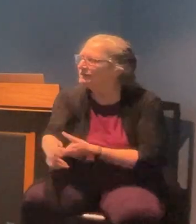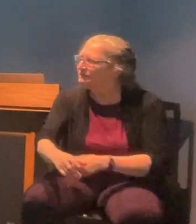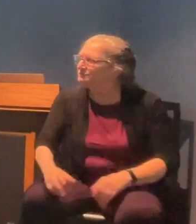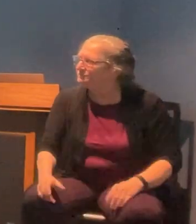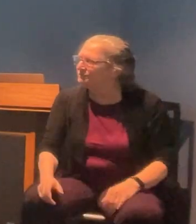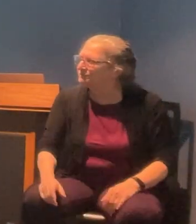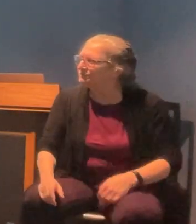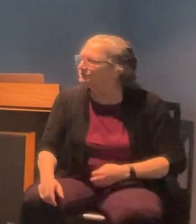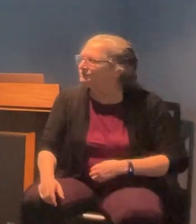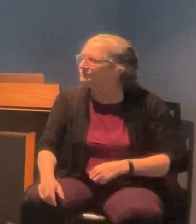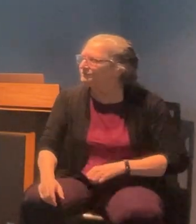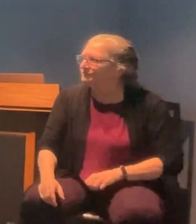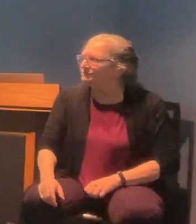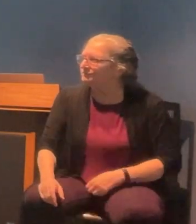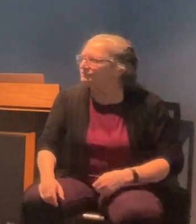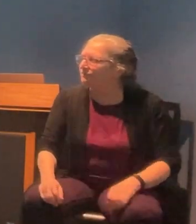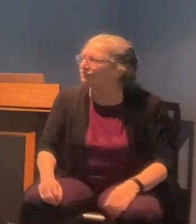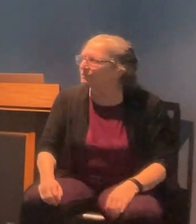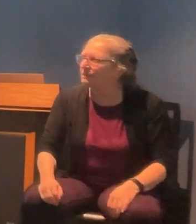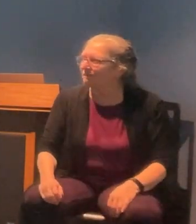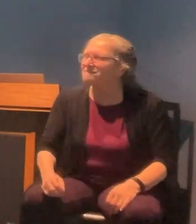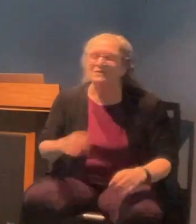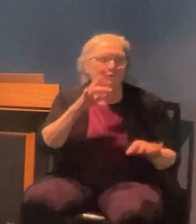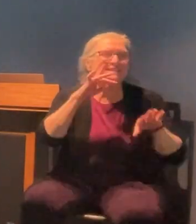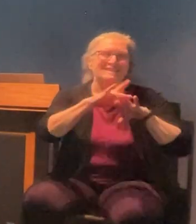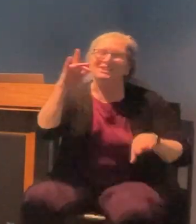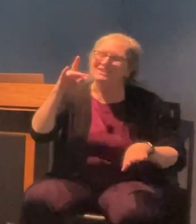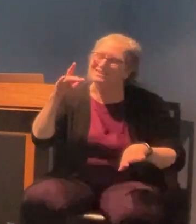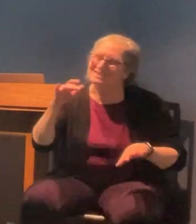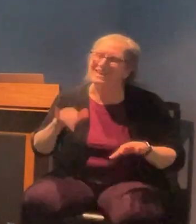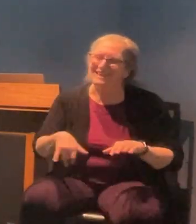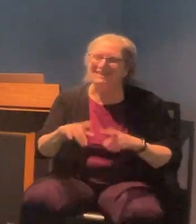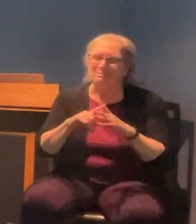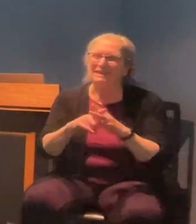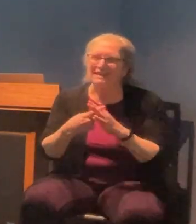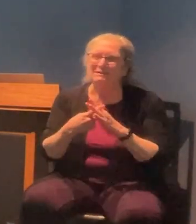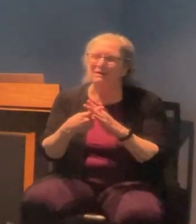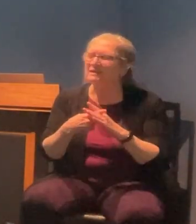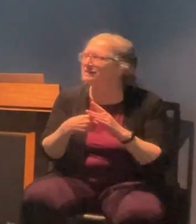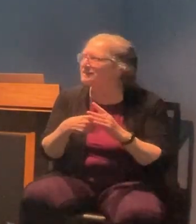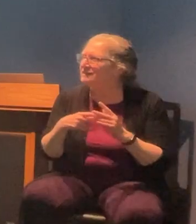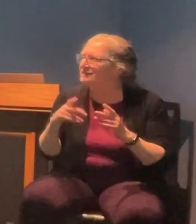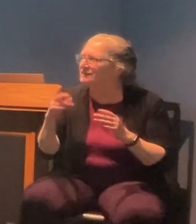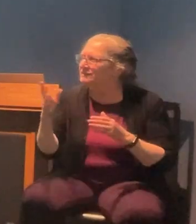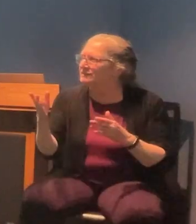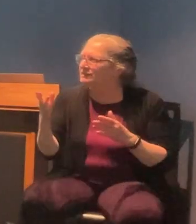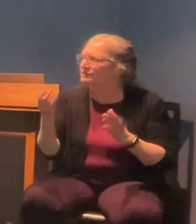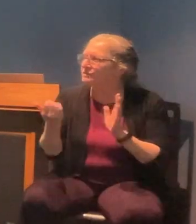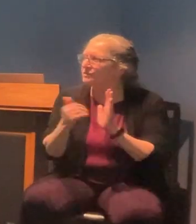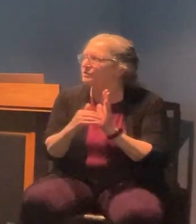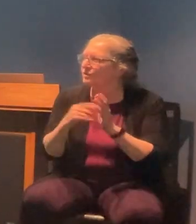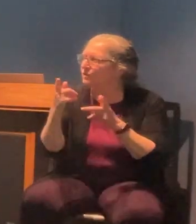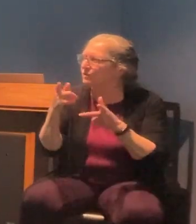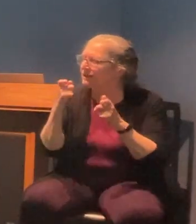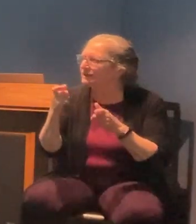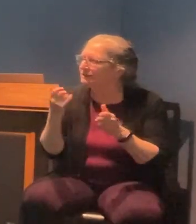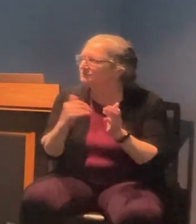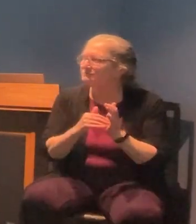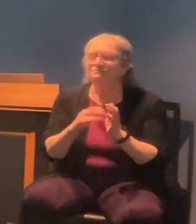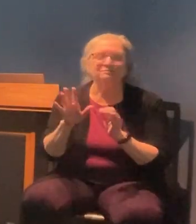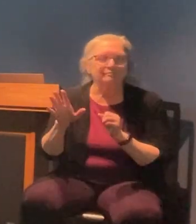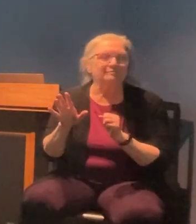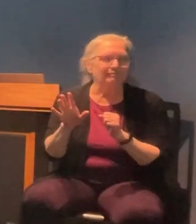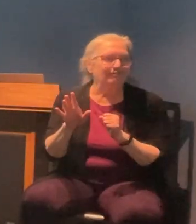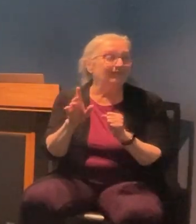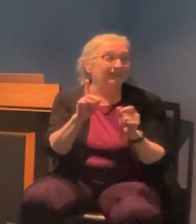Yeah, go ahead. Uh, It's just complete. We did touch it Oh, on we it did? at the beginning, but Oh, we I'm can, sorry. that's okay, we can very quickly repeat it. Do you want to?